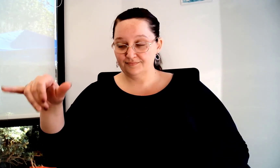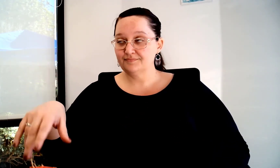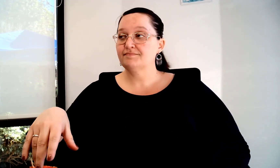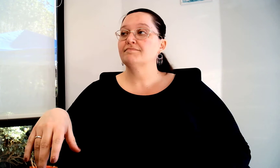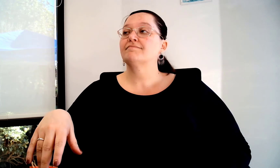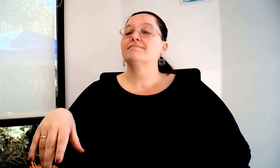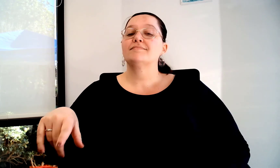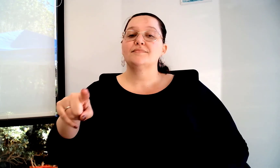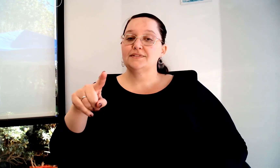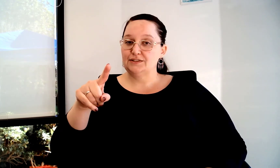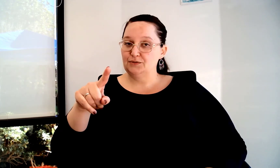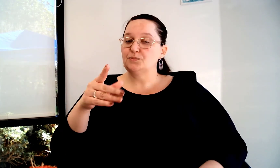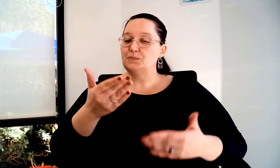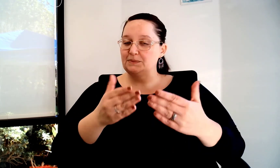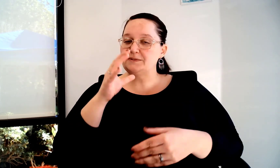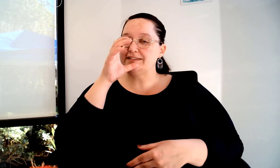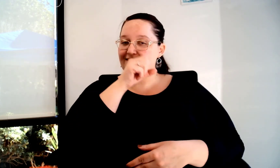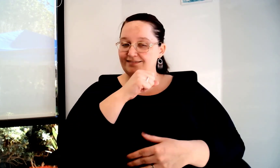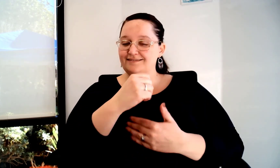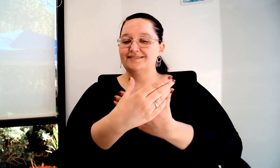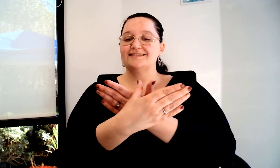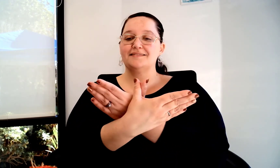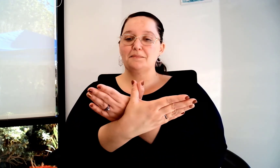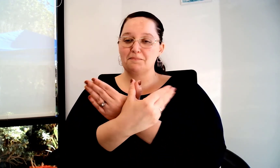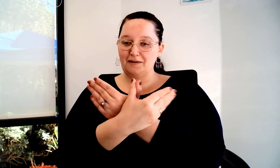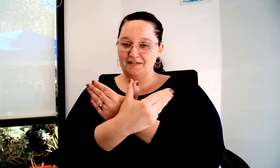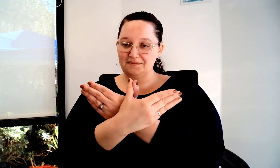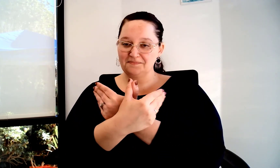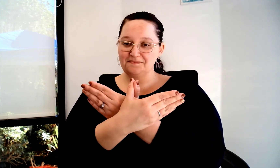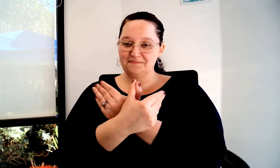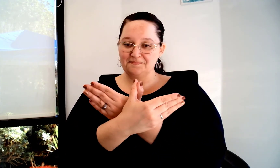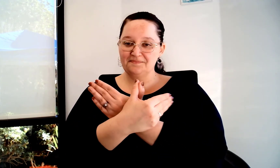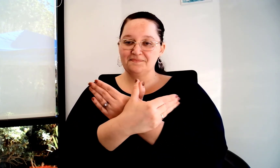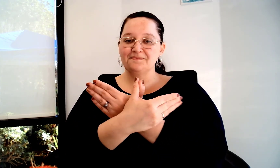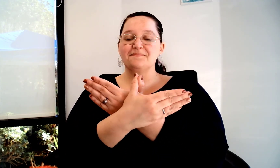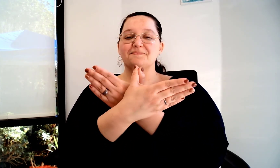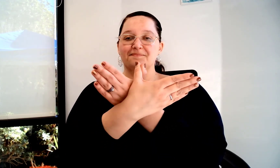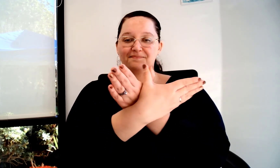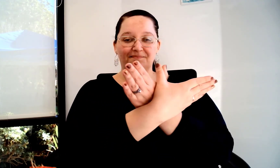butterfly. You probably can already guess this one, but butterfly.